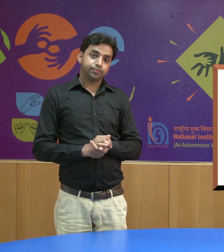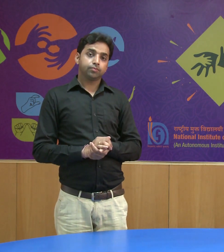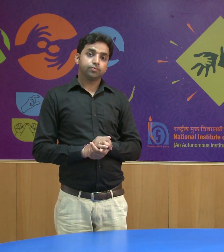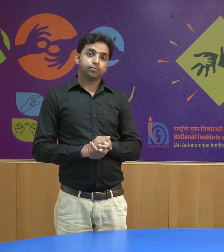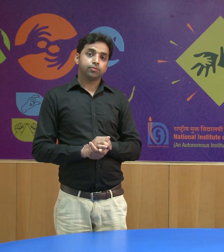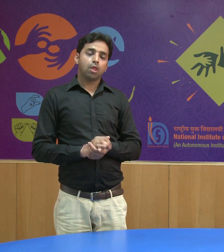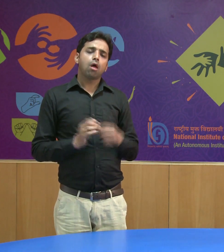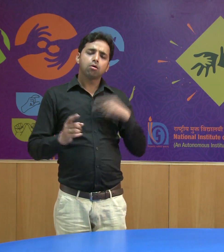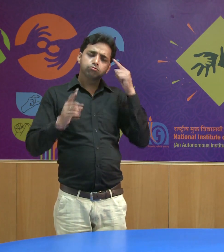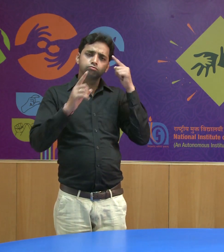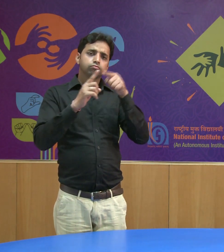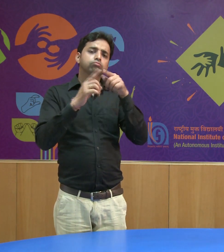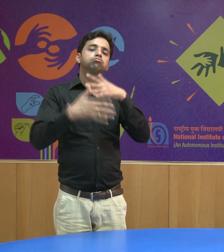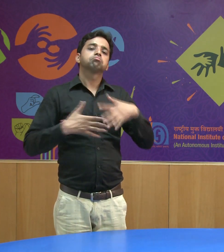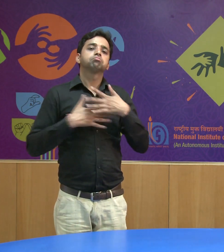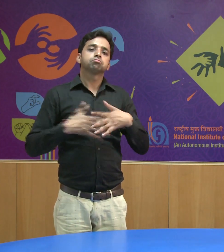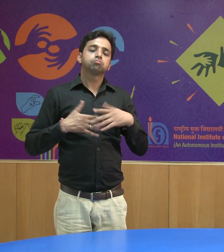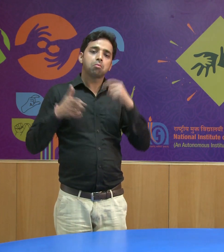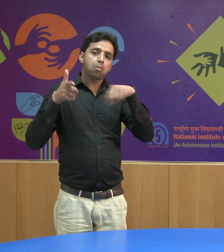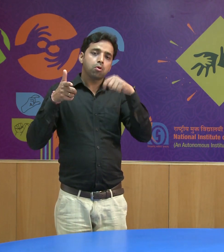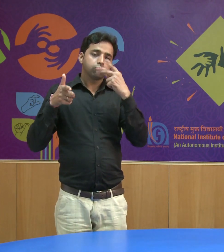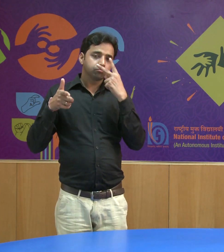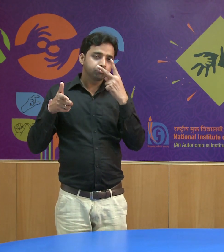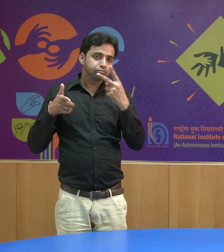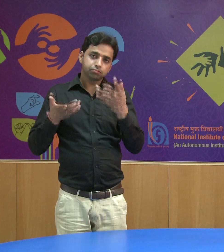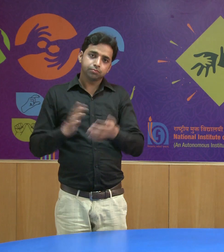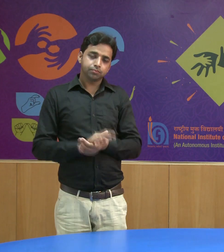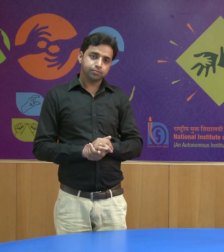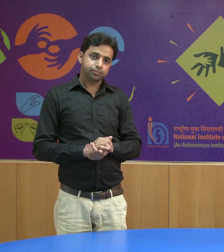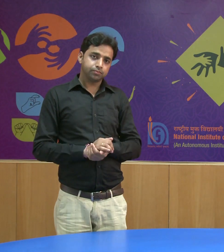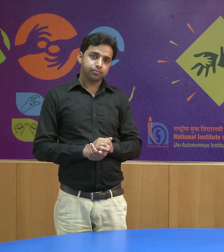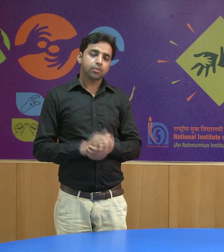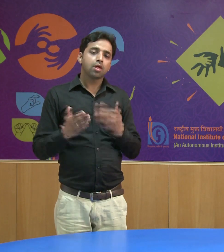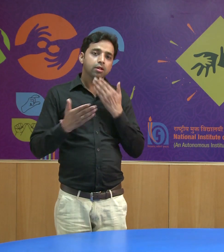I hope you enjoyed watching this video. Thanks for watching.